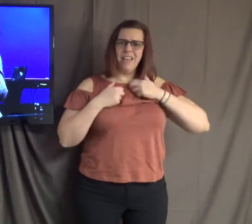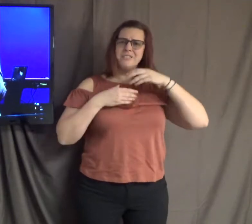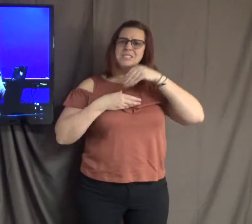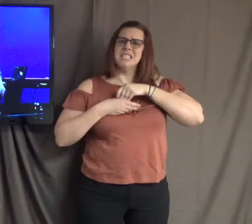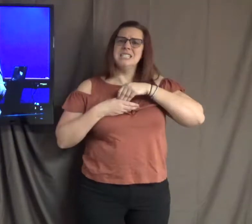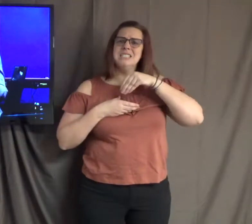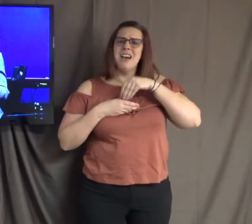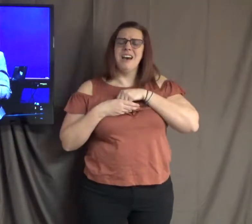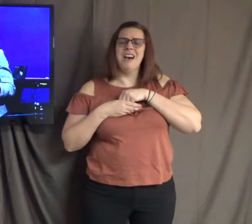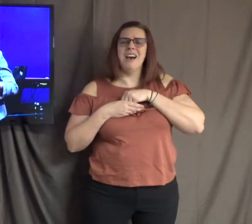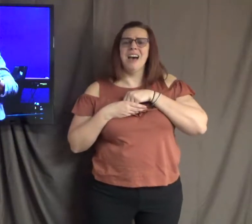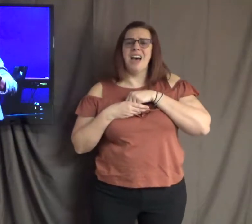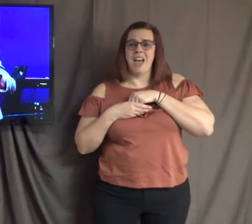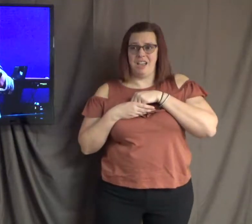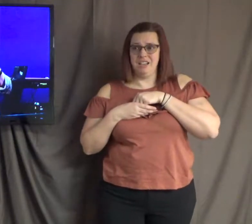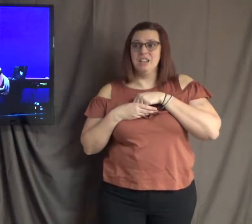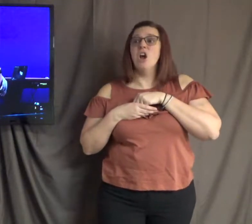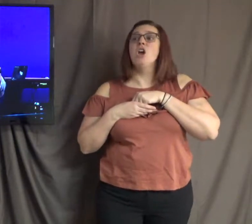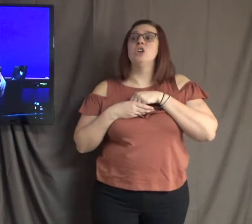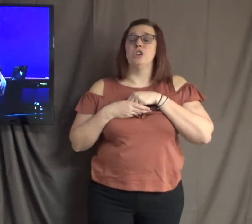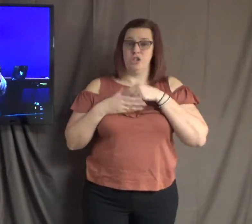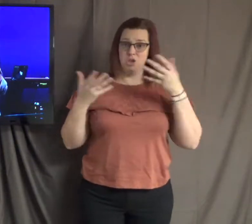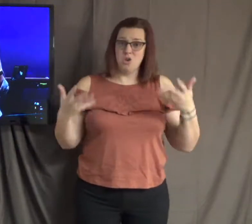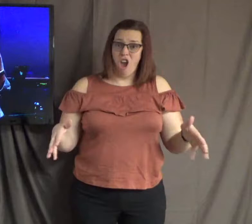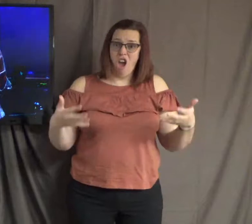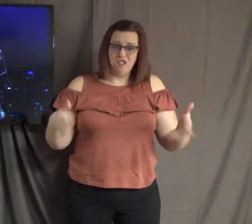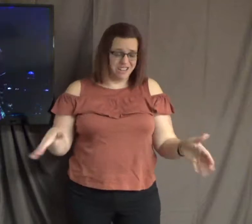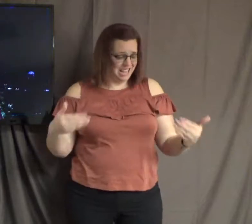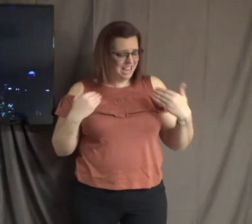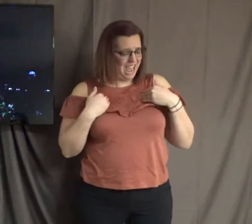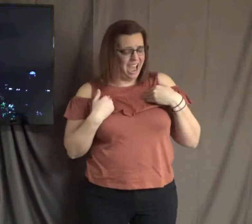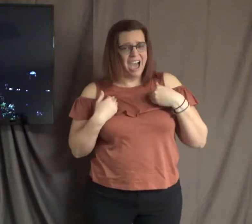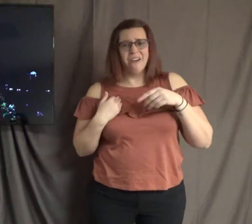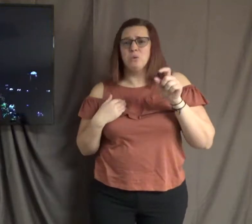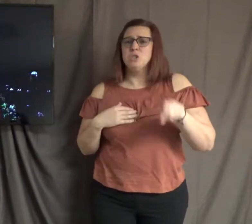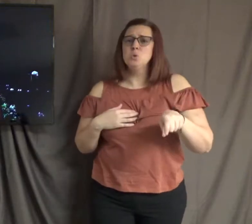inside you. And you have all you